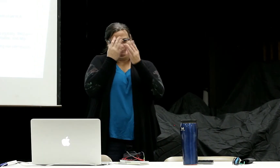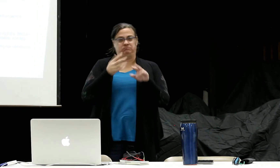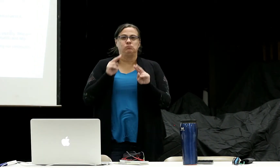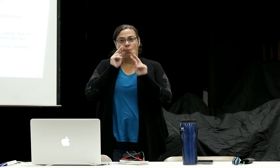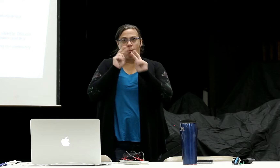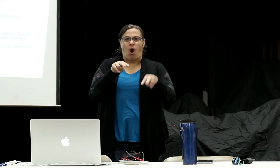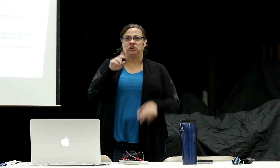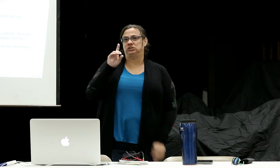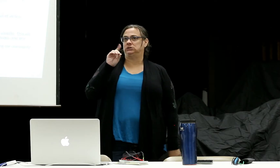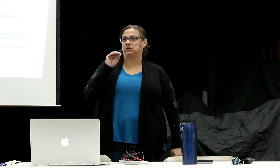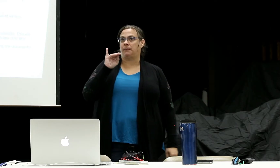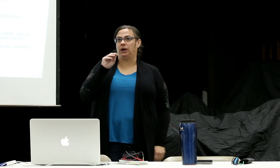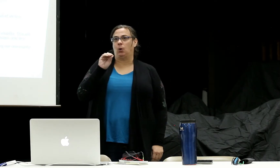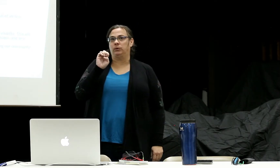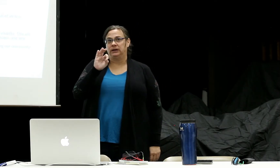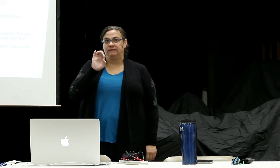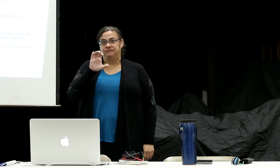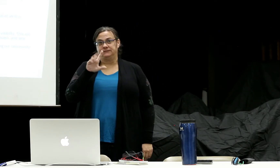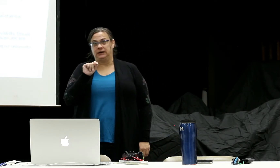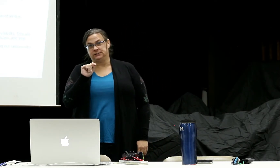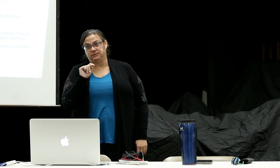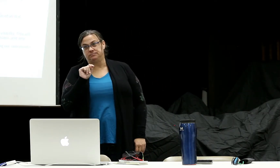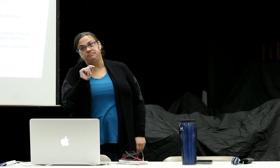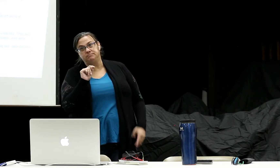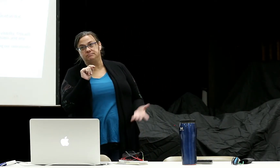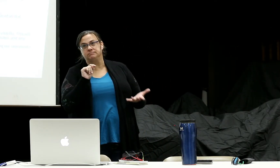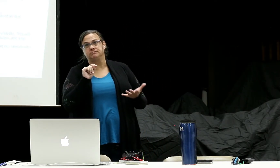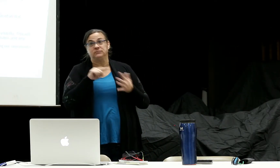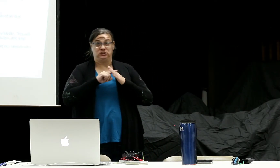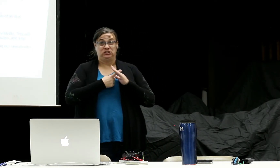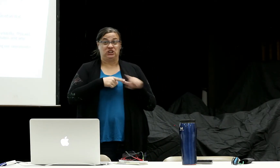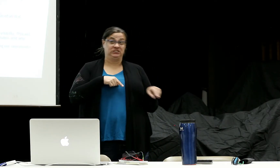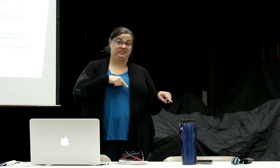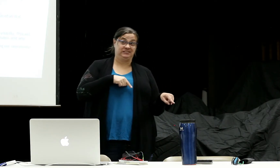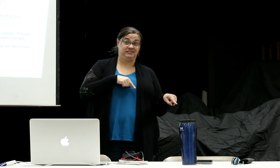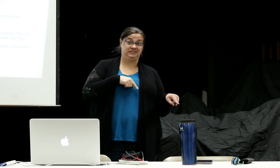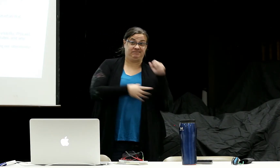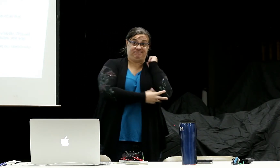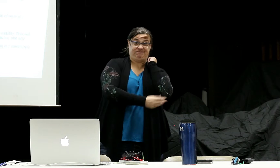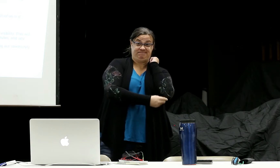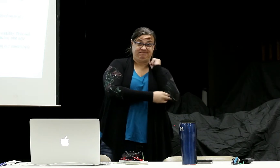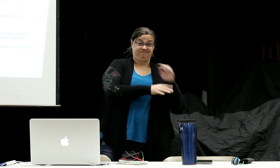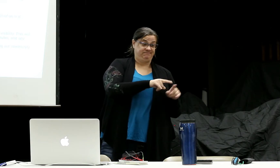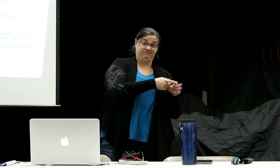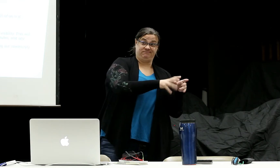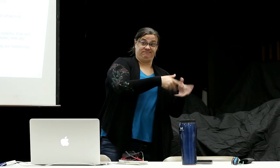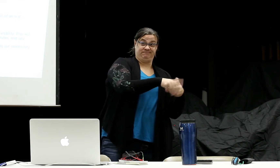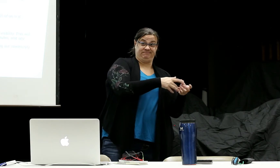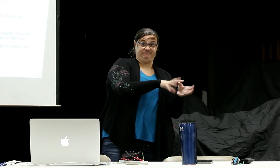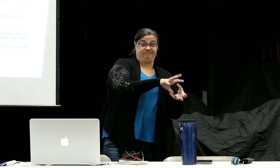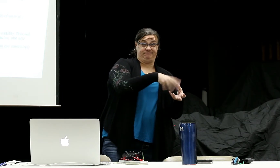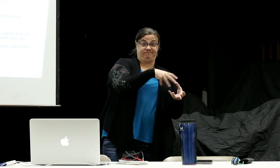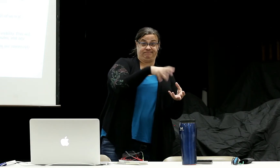infection, and they brought out the screen where the interpreter would be through